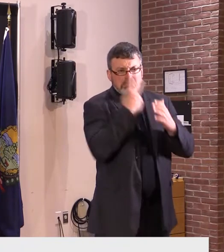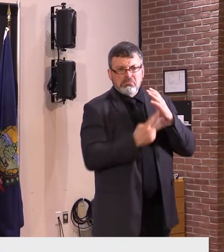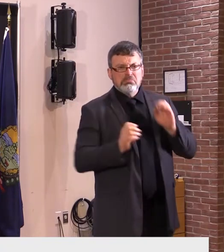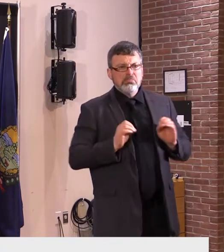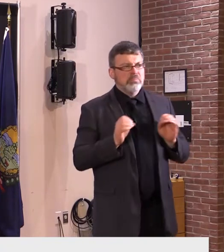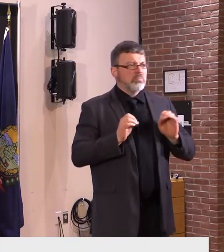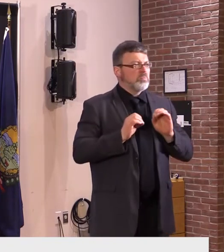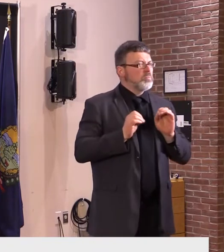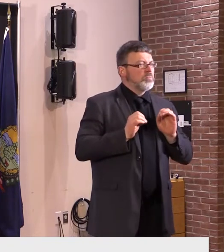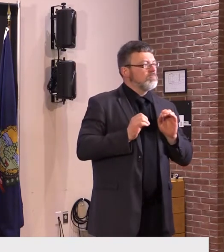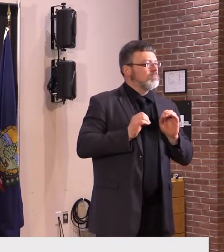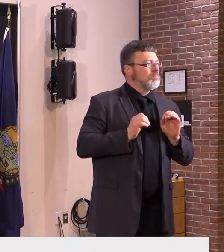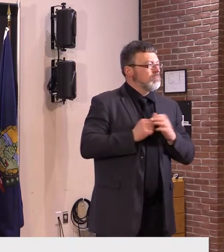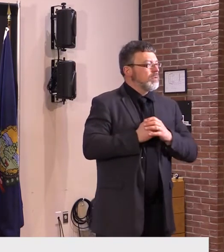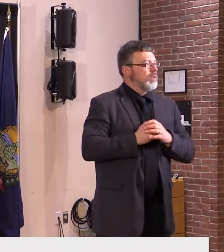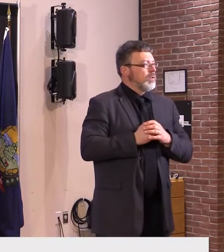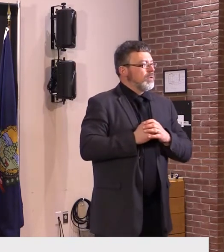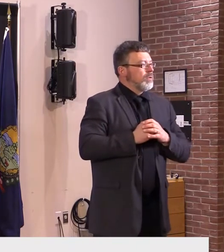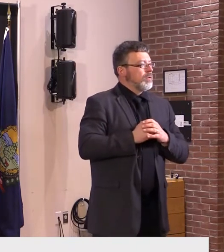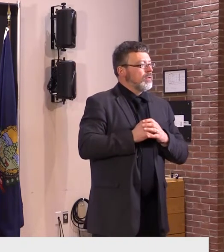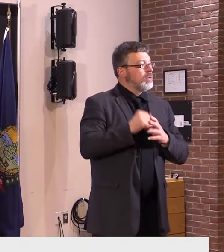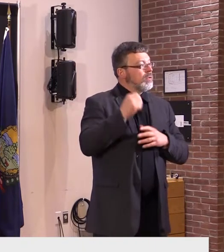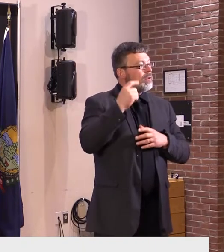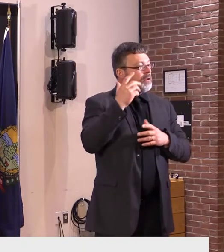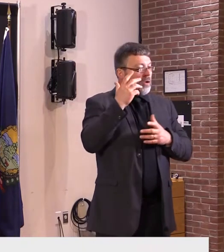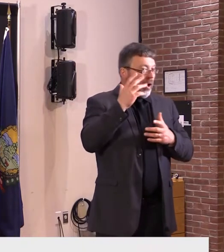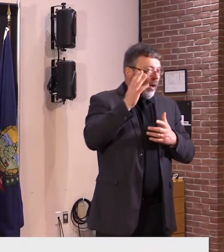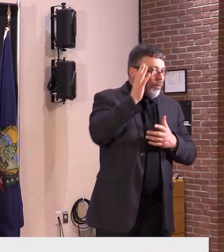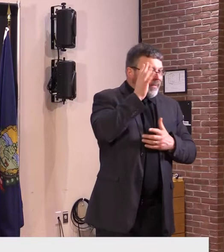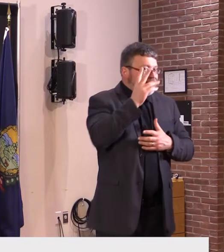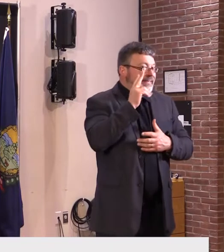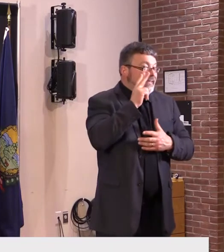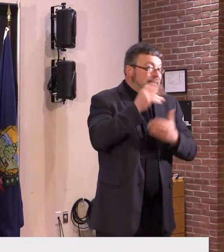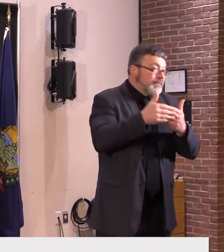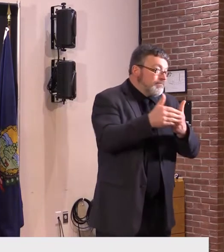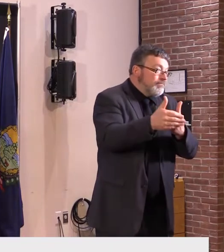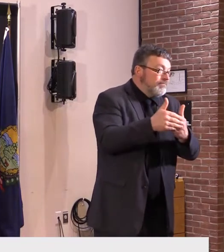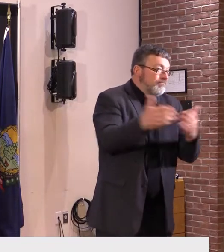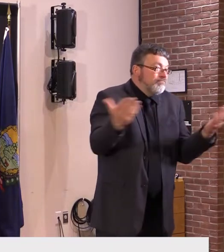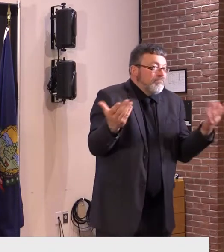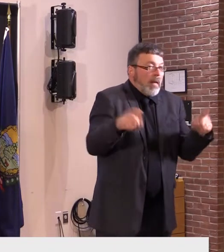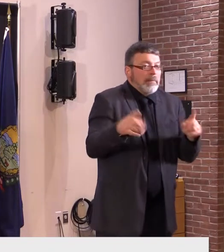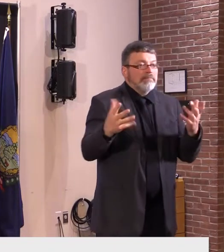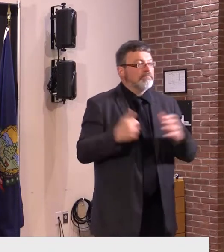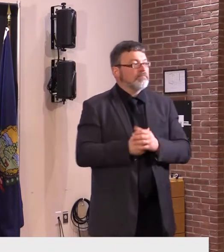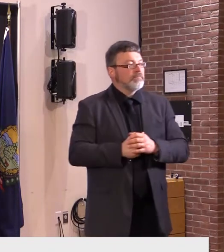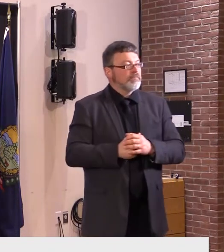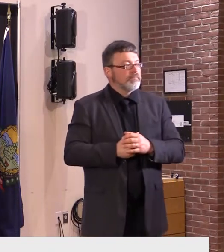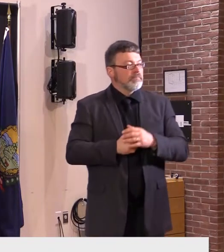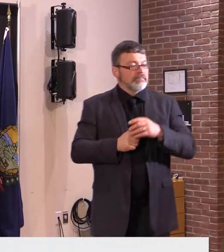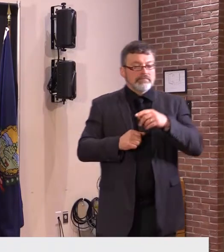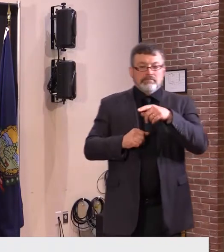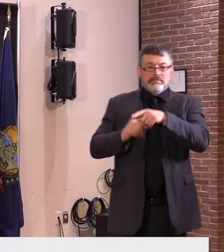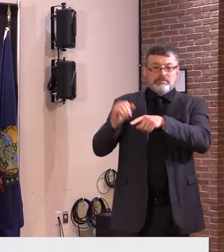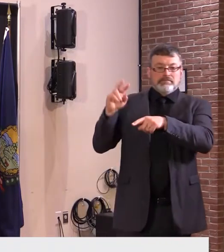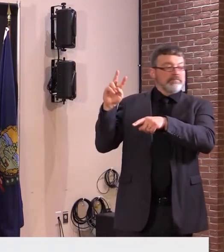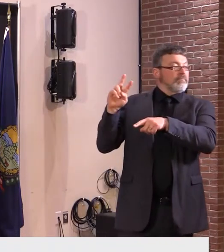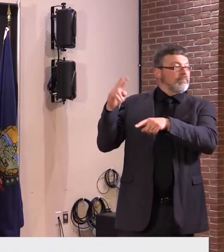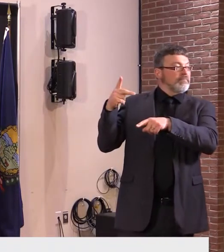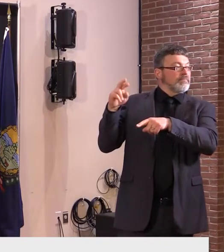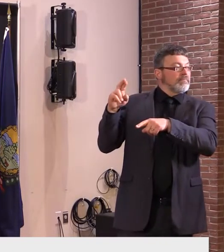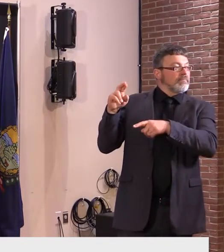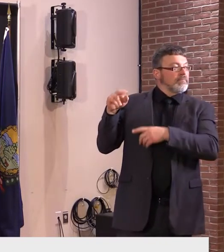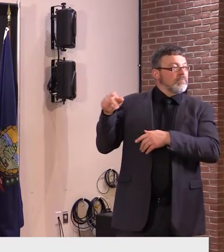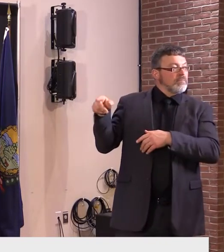next couple of weeks. You've said you won't start campaigning until after Labor Day. If you do get a primary opponent, will